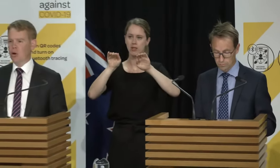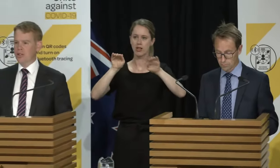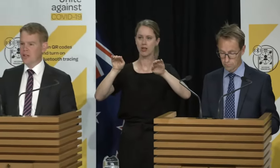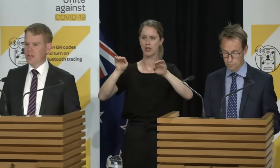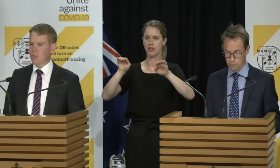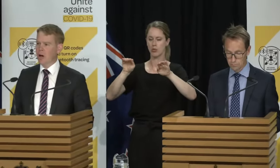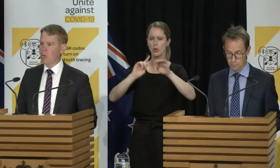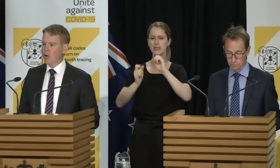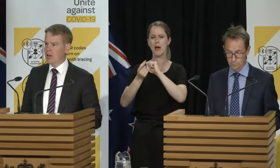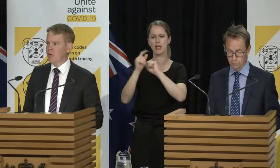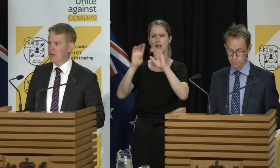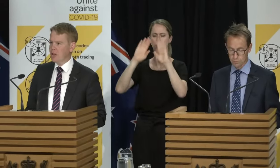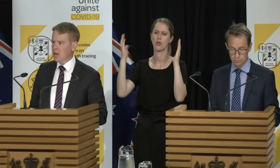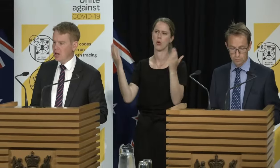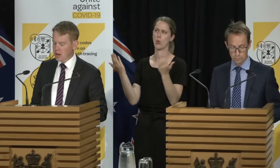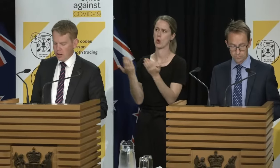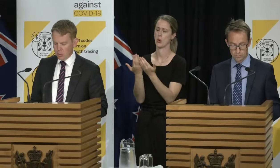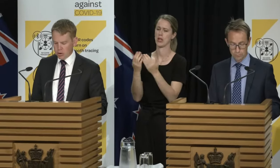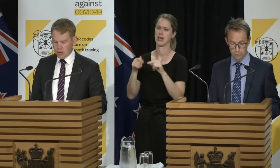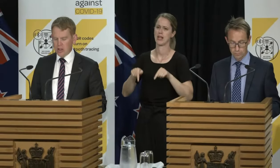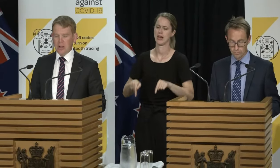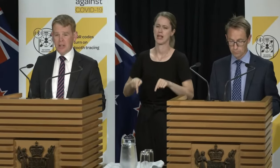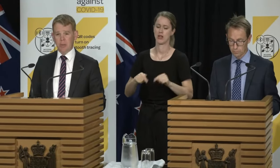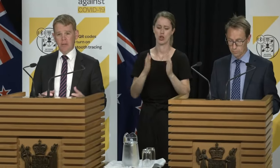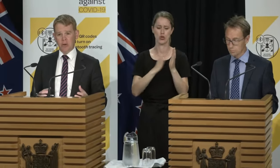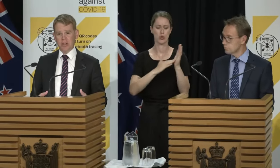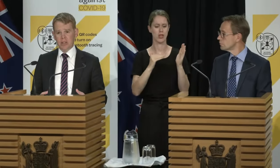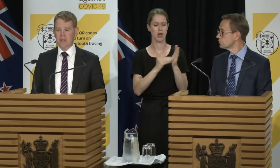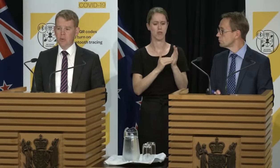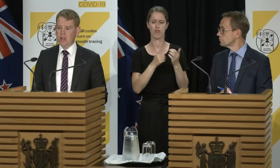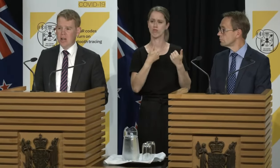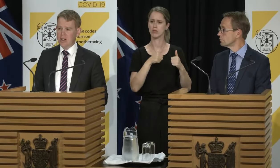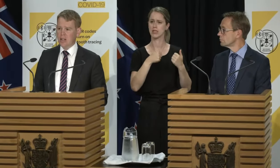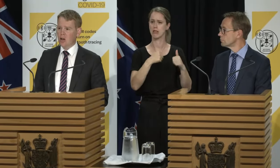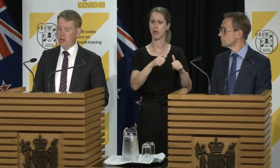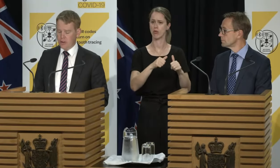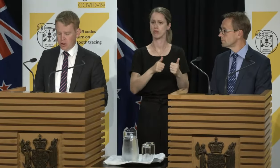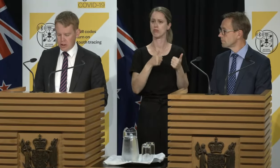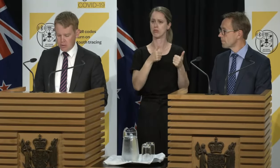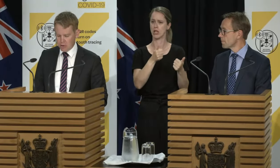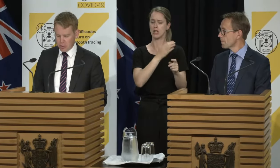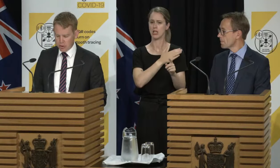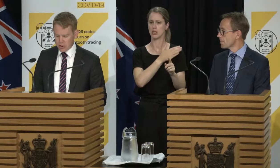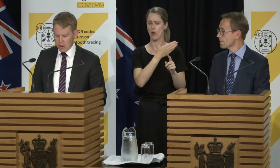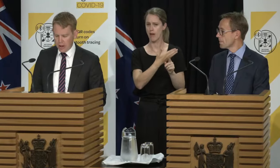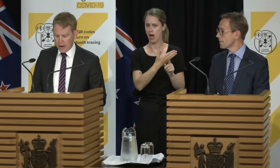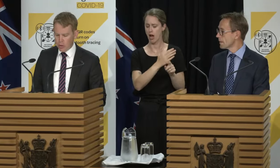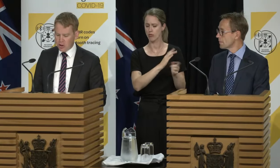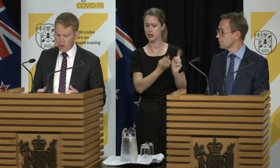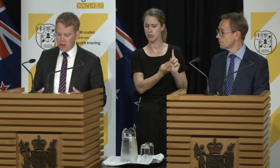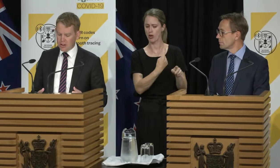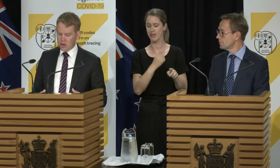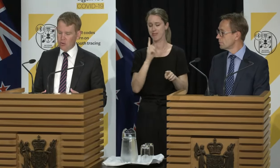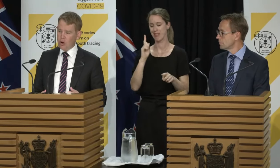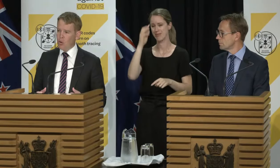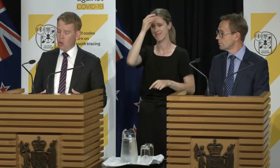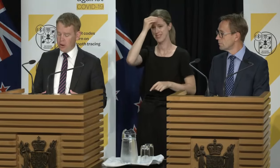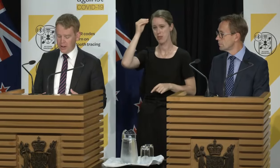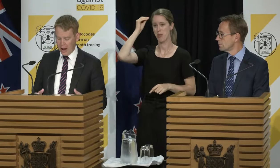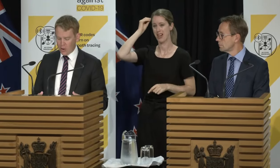global context that we are working within here. Whilst New Zealand has been very successful to date in our COVID-19 response, we do need